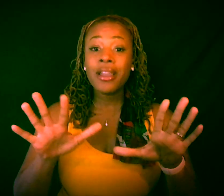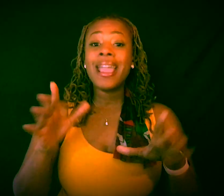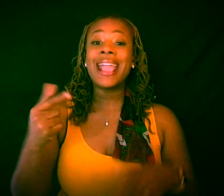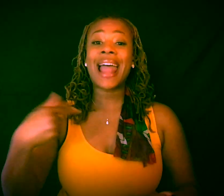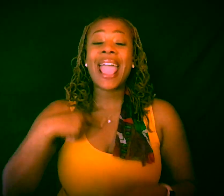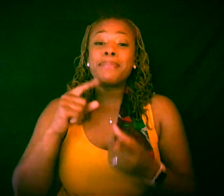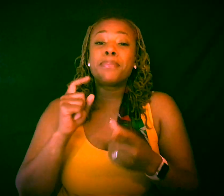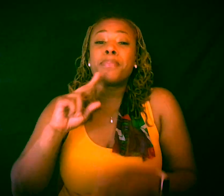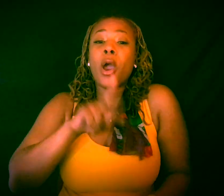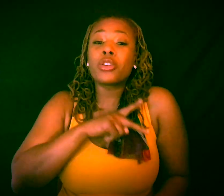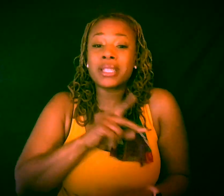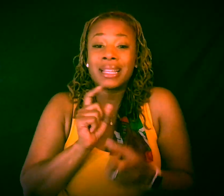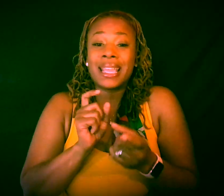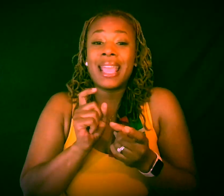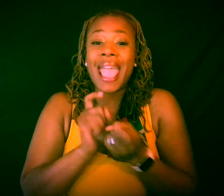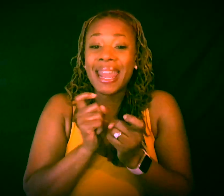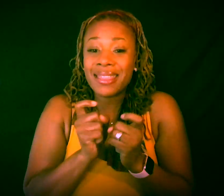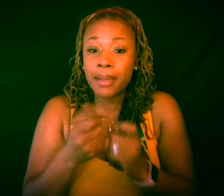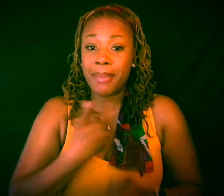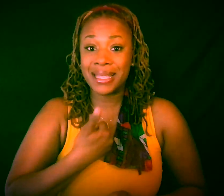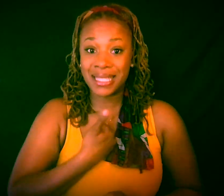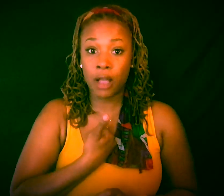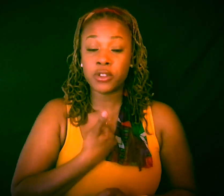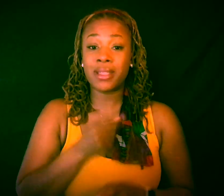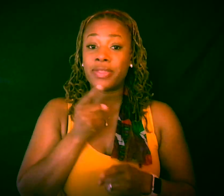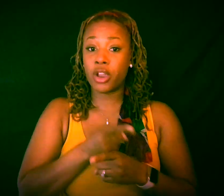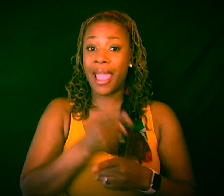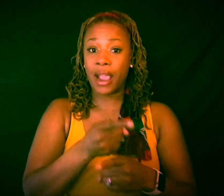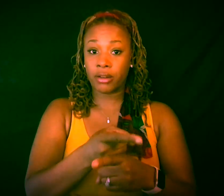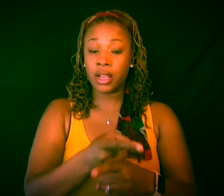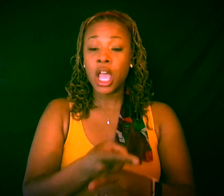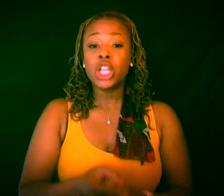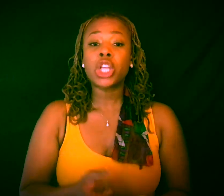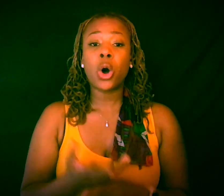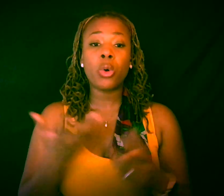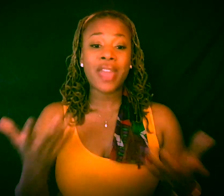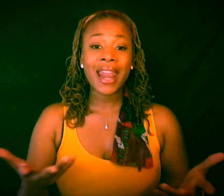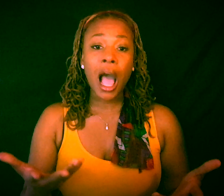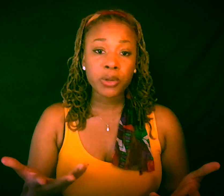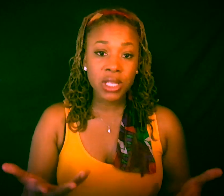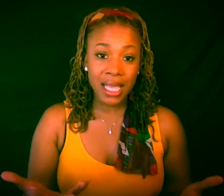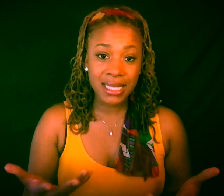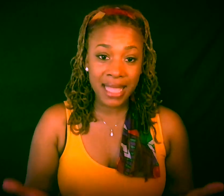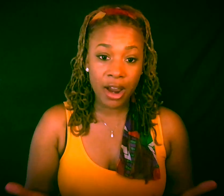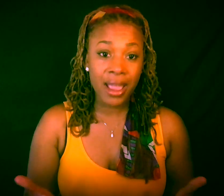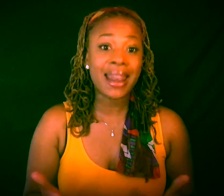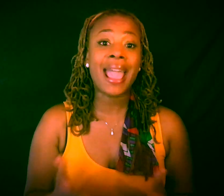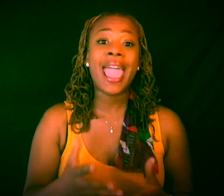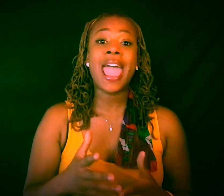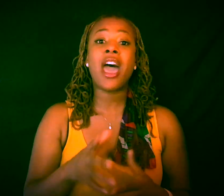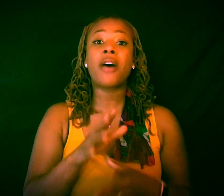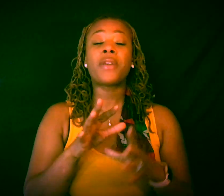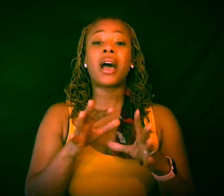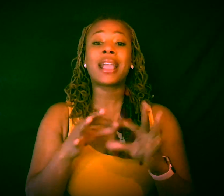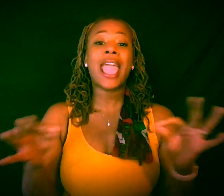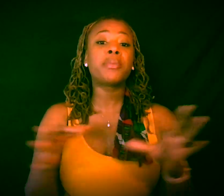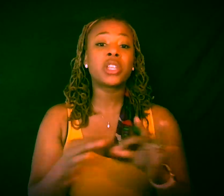and I personally edit them myself so that they're accurate. So that option is there, and I have captioning